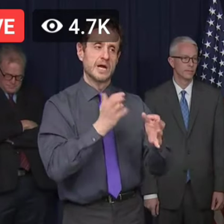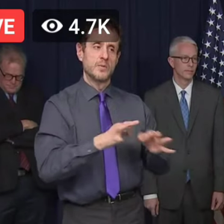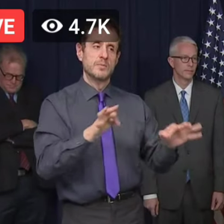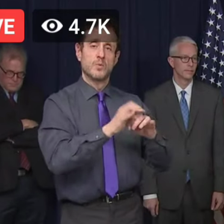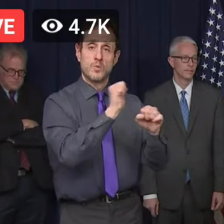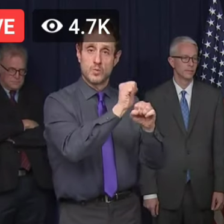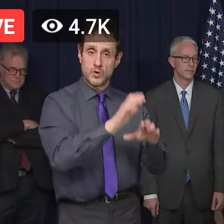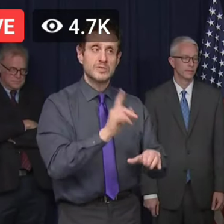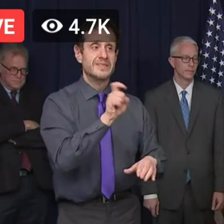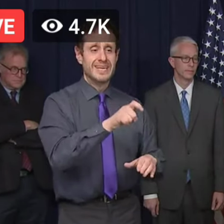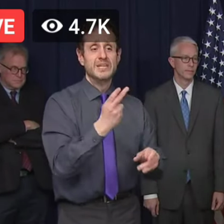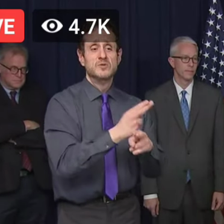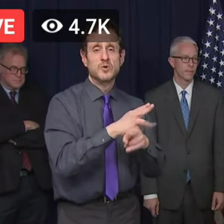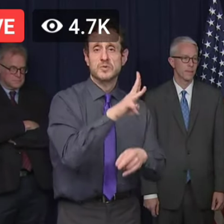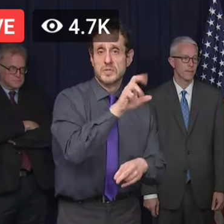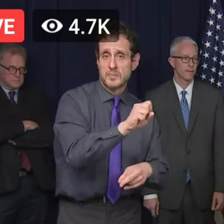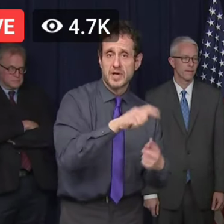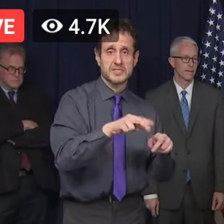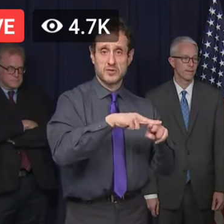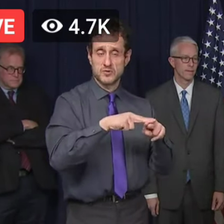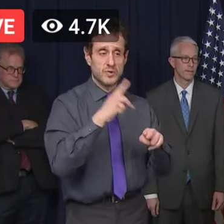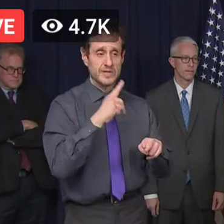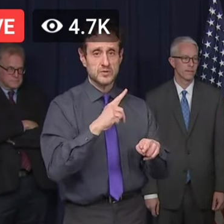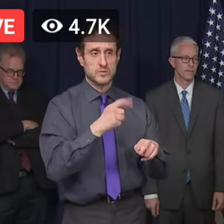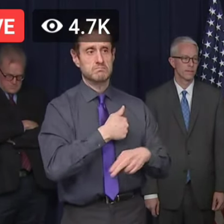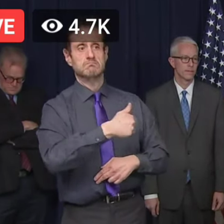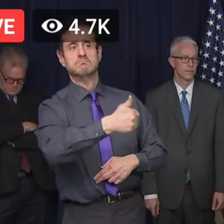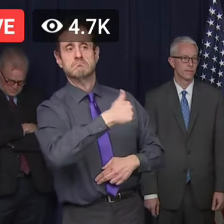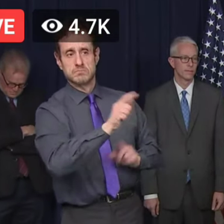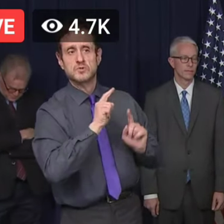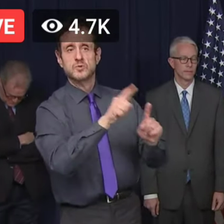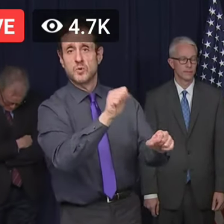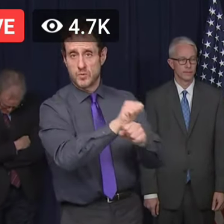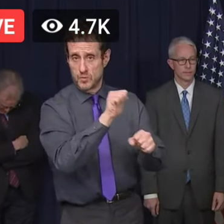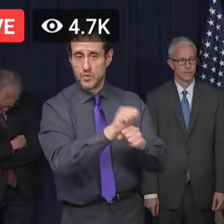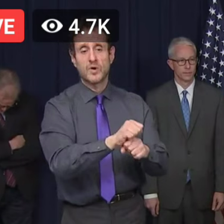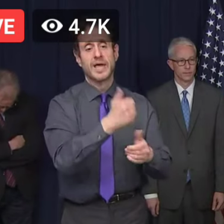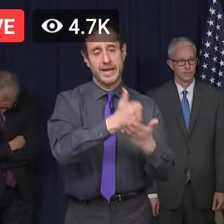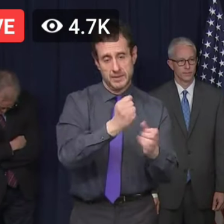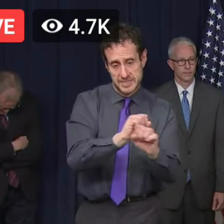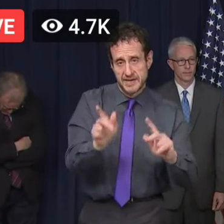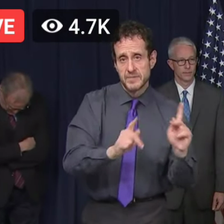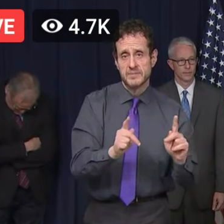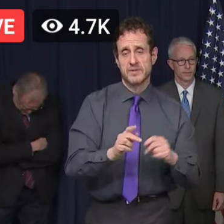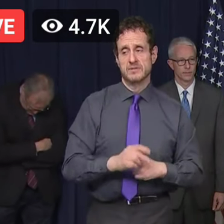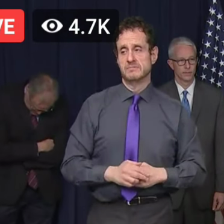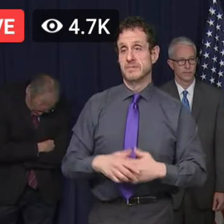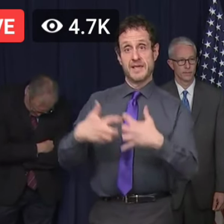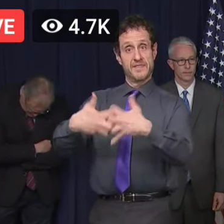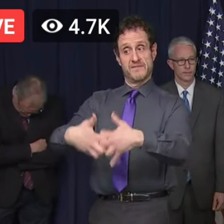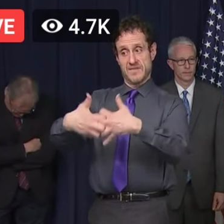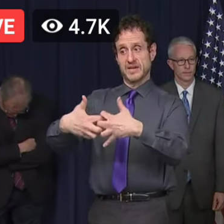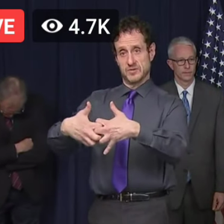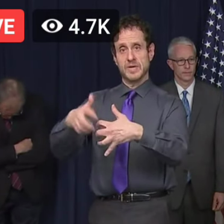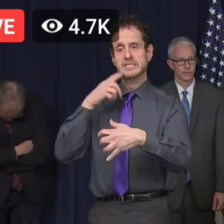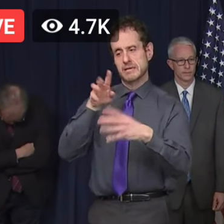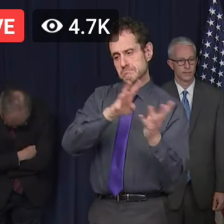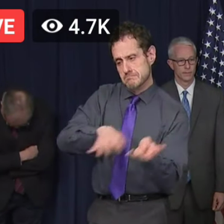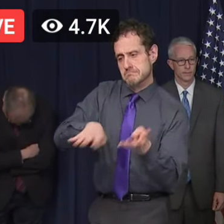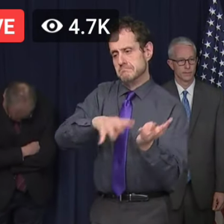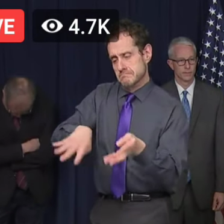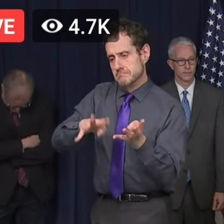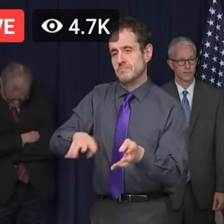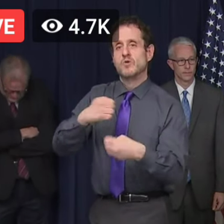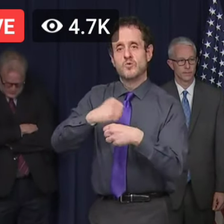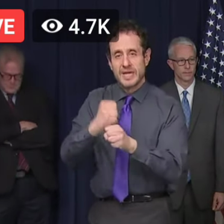public transportation in order to safely get from where they need to go. We can give our factories time to ramp up production of all that